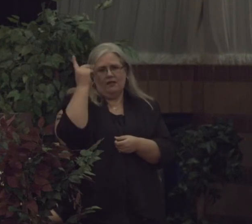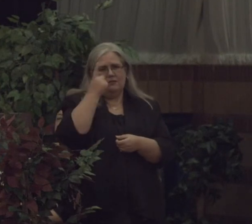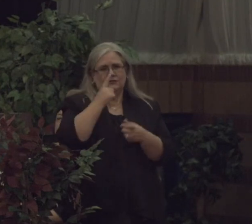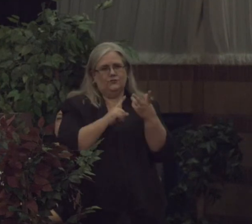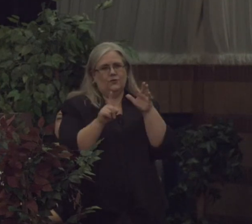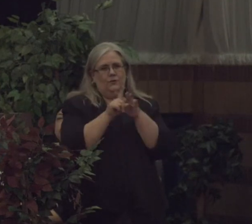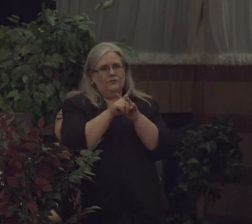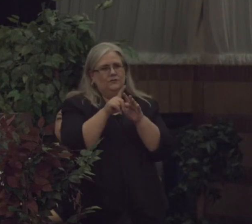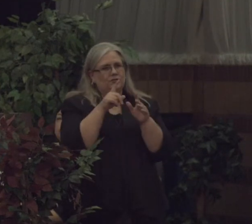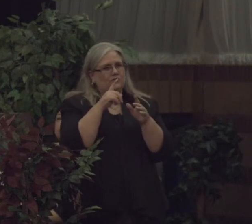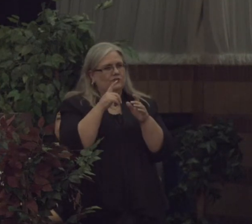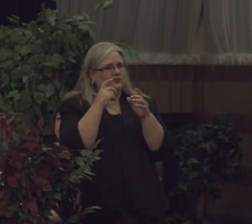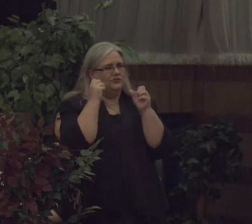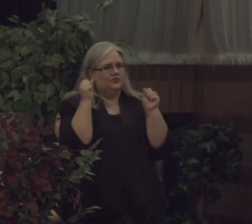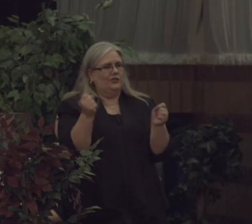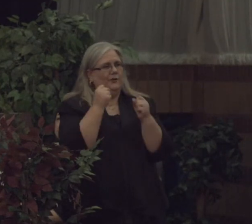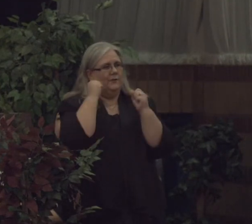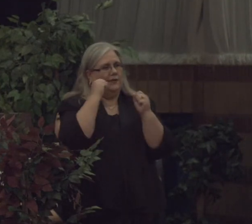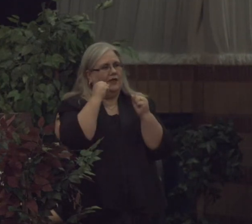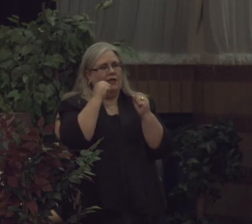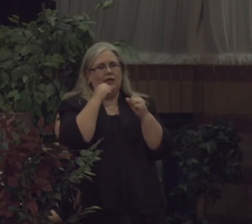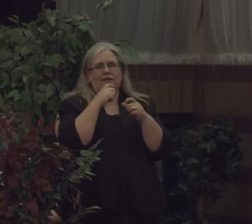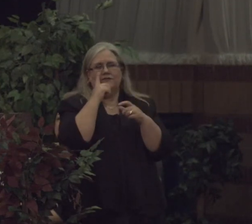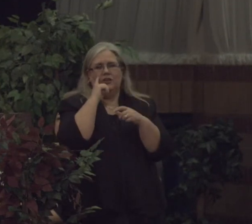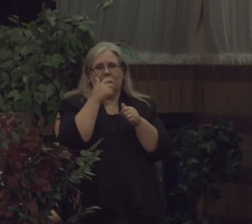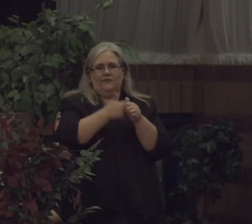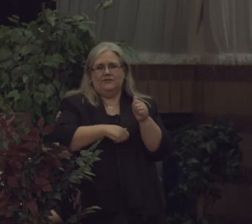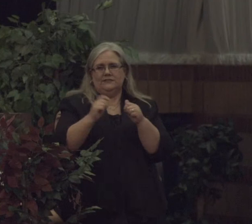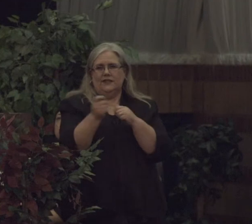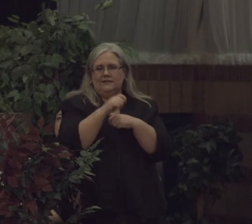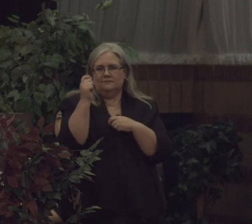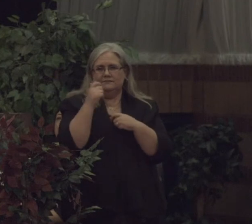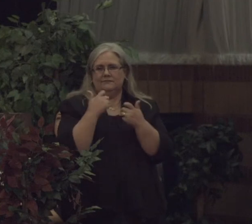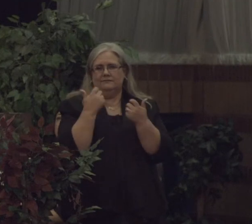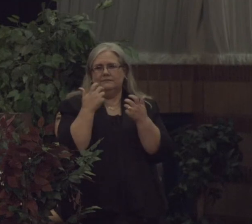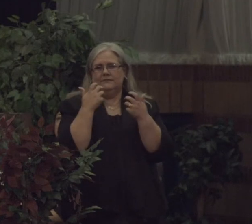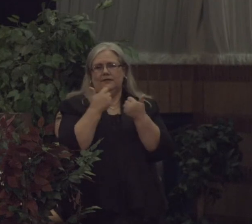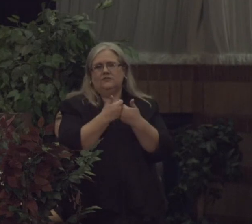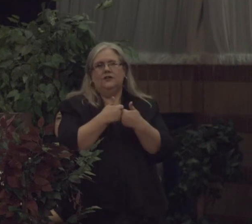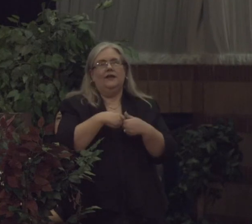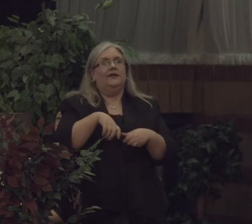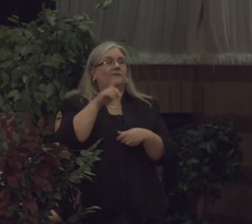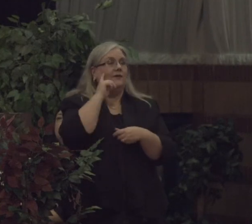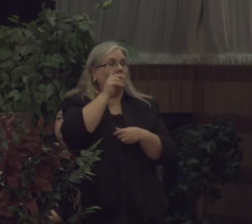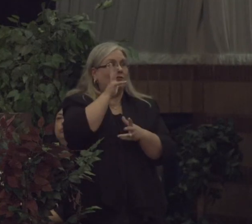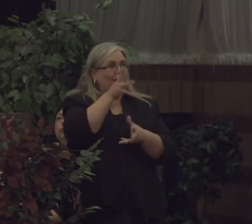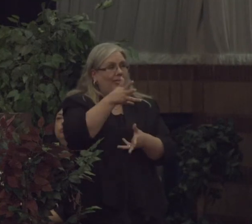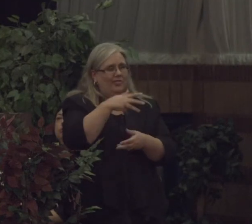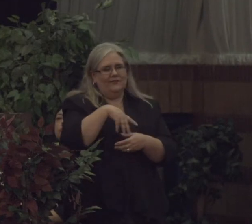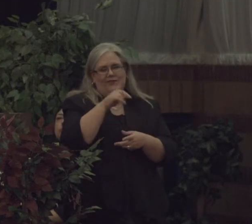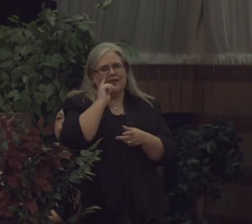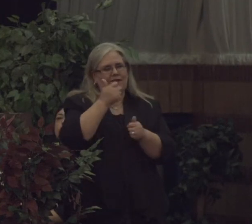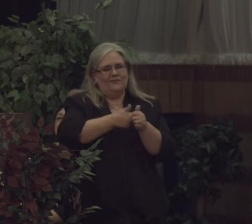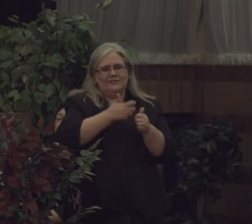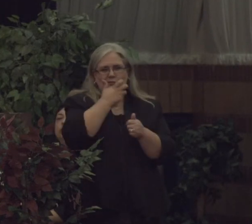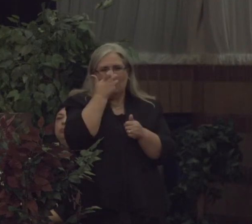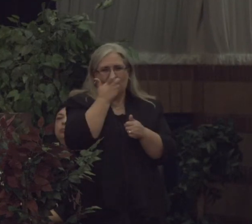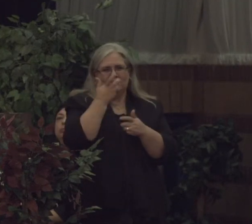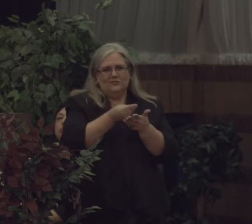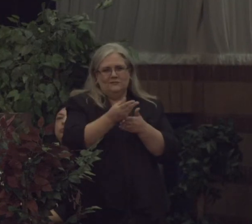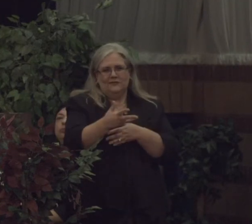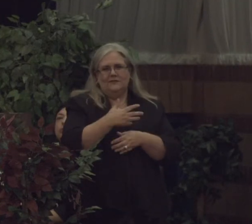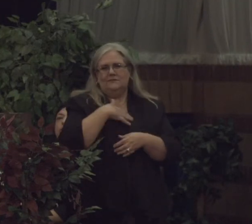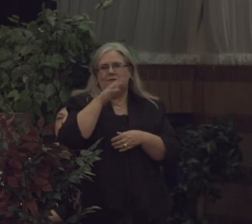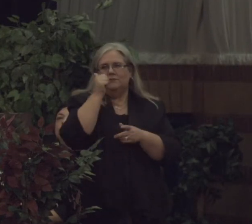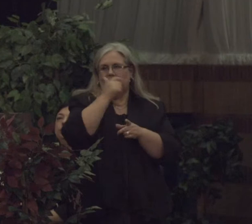cheer me on for every tennis match. My grandma, Honey, for raising me every snowball she bought me. My brother and my family flying here